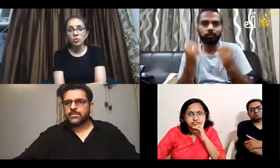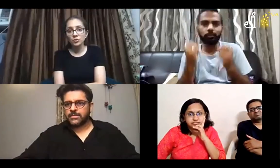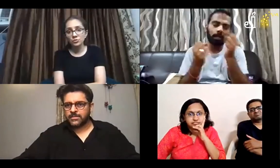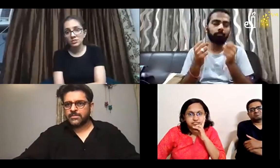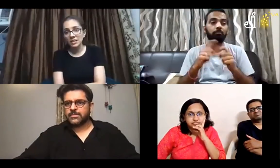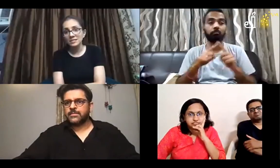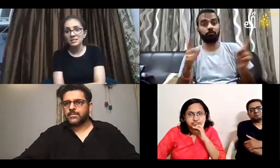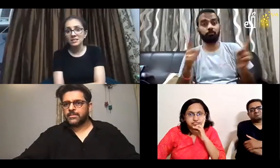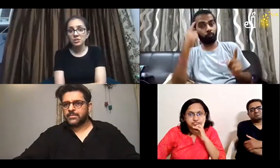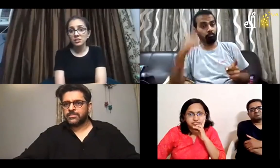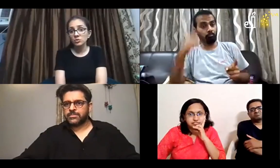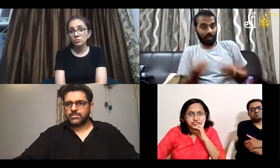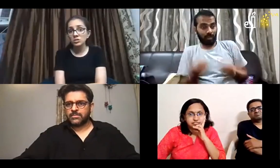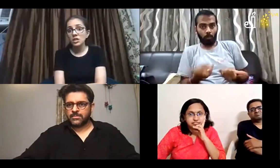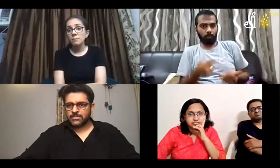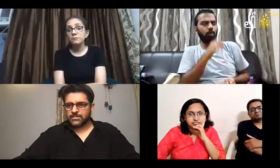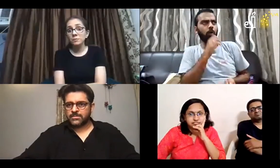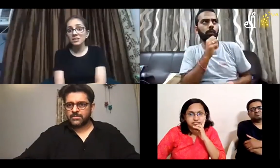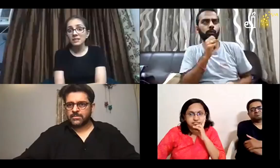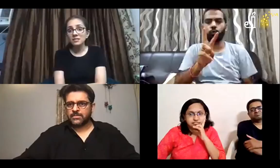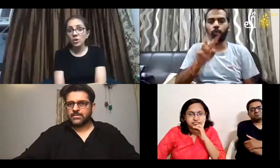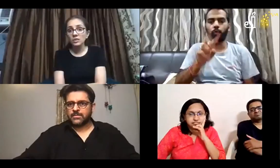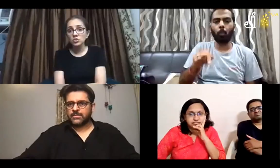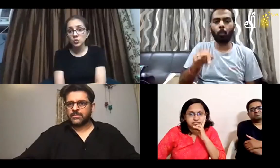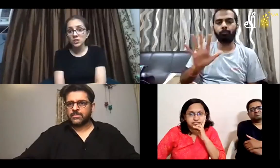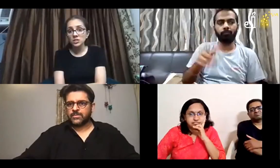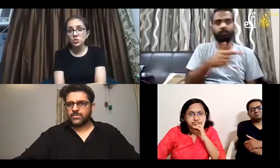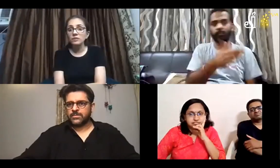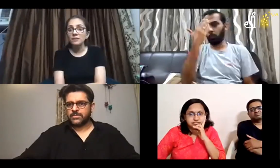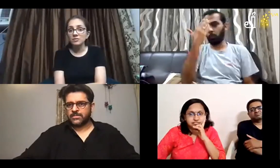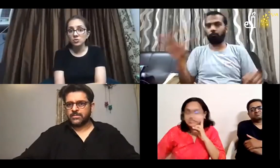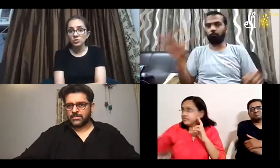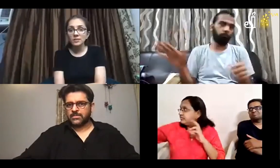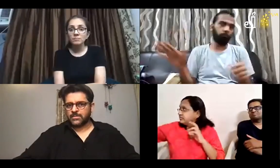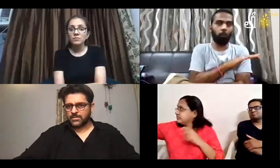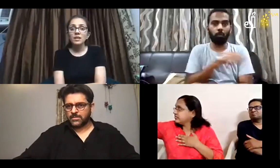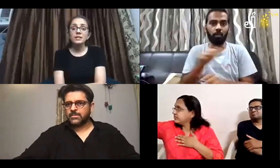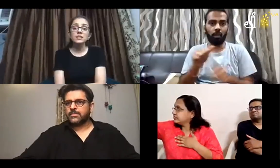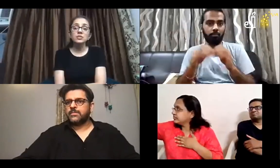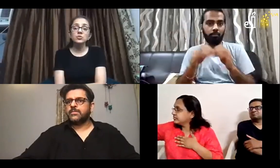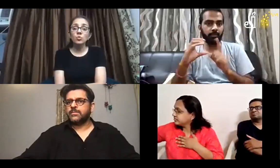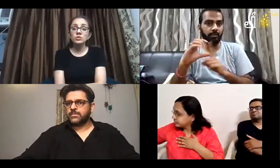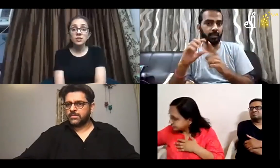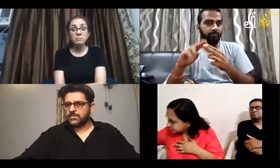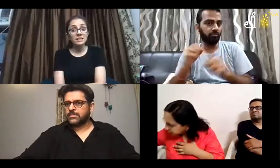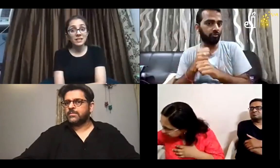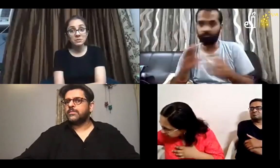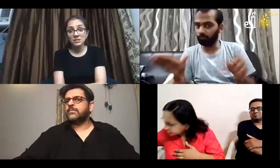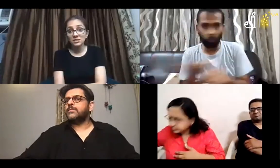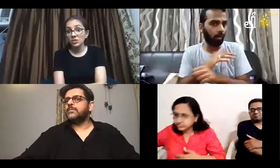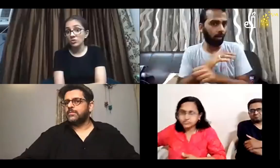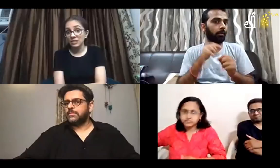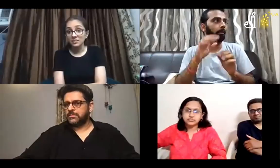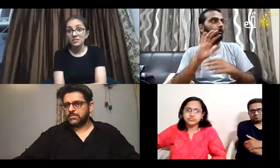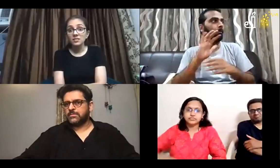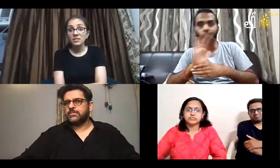he's more used to the science and everything with the books. But for me right now, he's 2.5 years old, and he knows complete